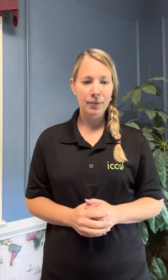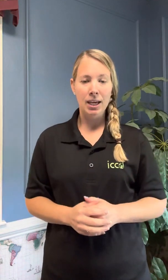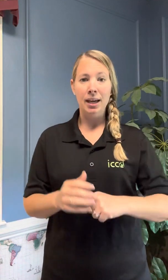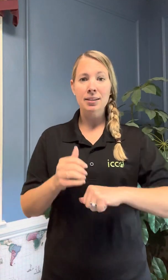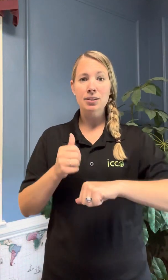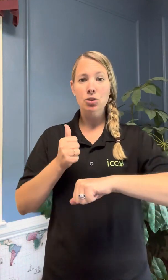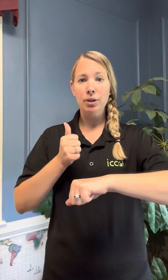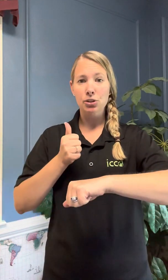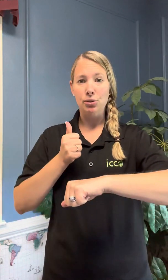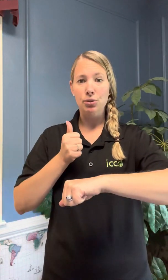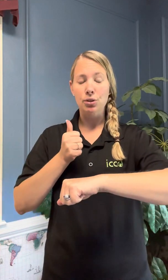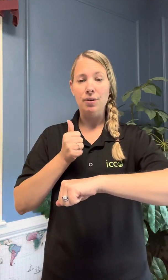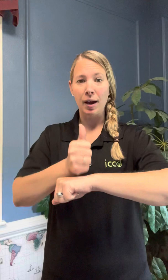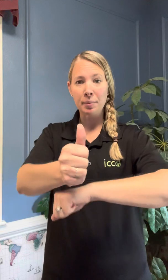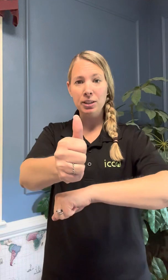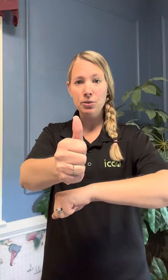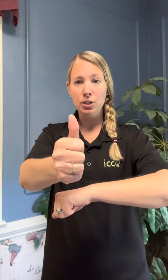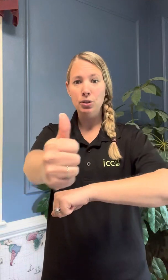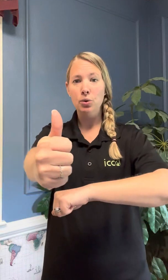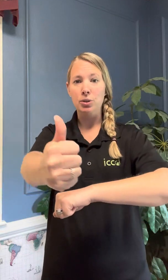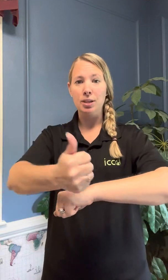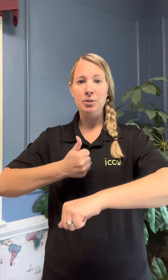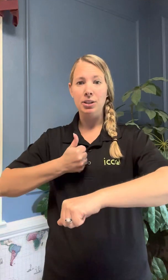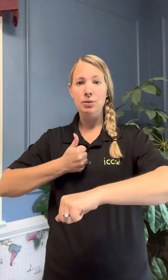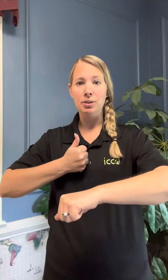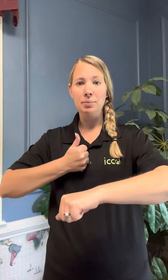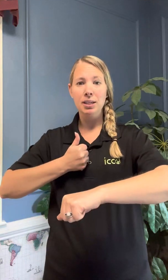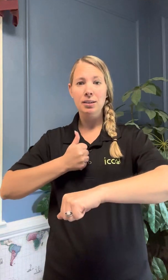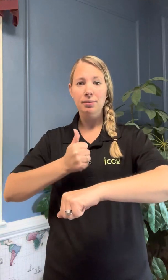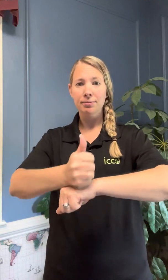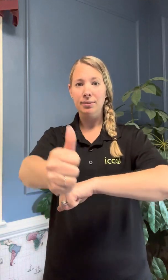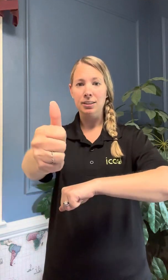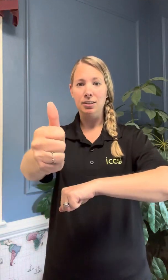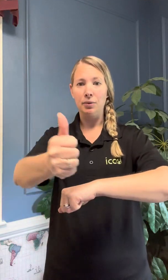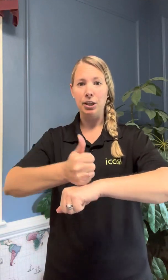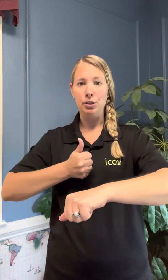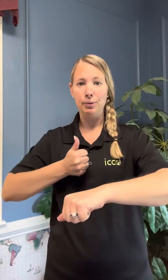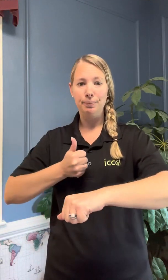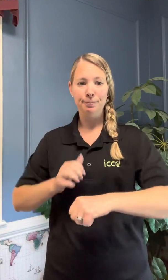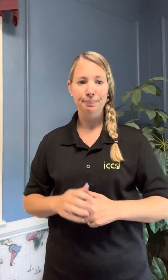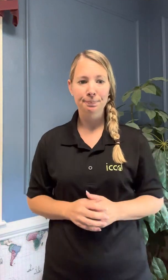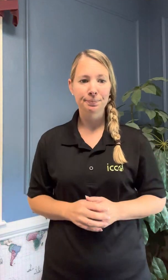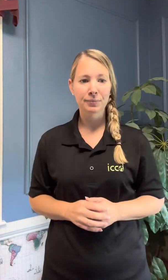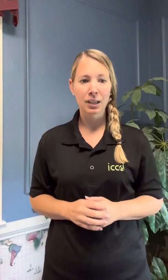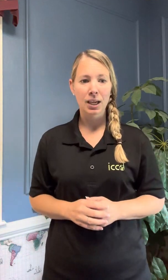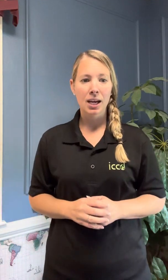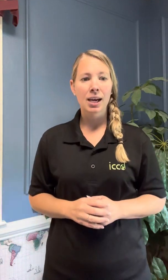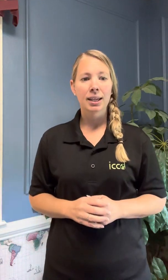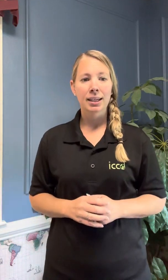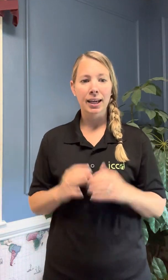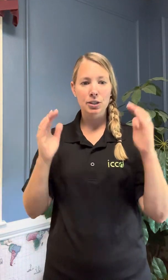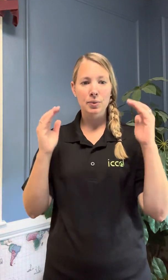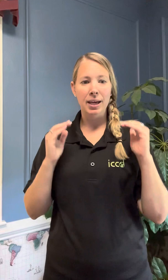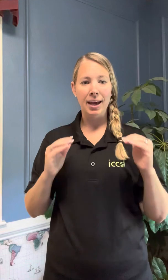And this is directional too. If I'm accusing you or someone's accusing me, it's directional. Next we